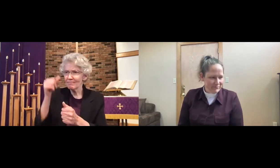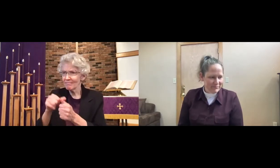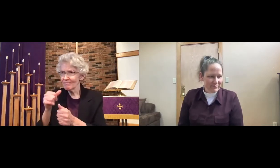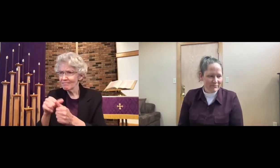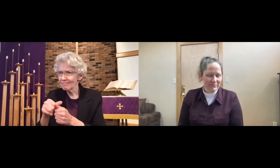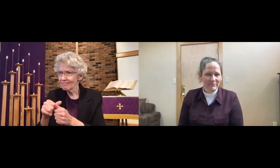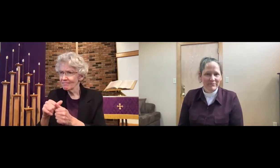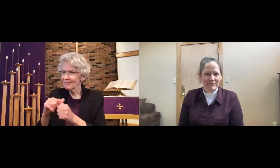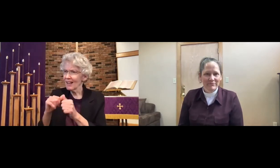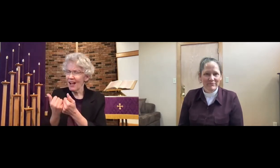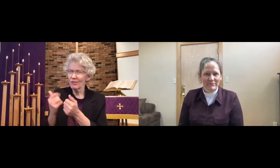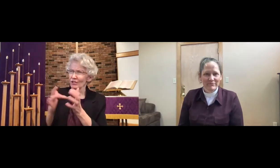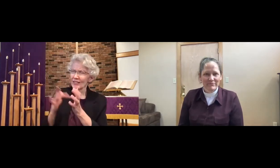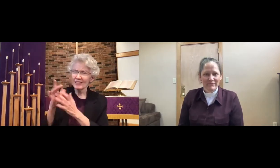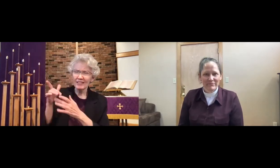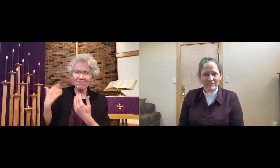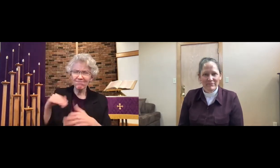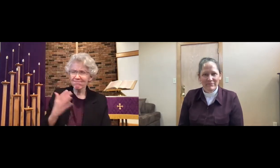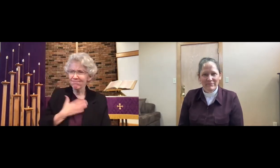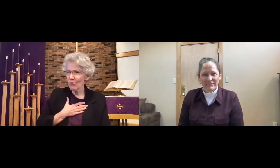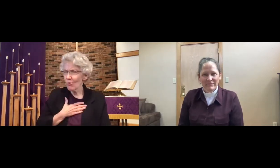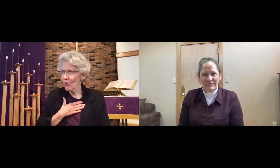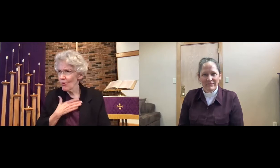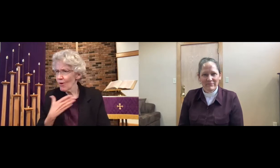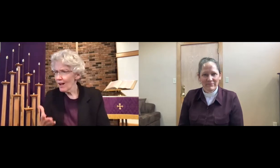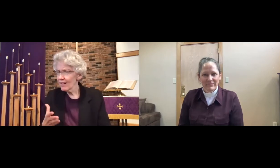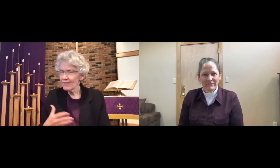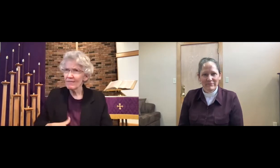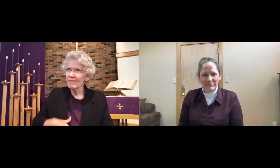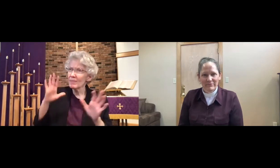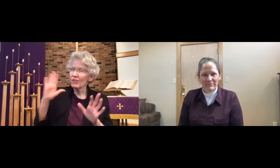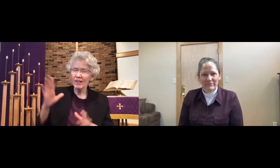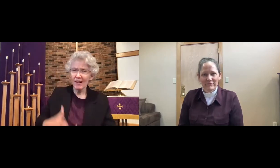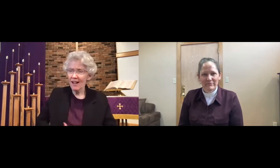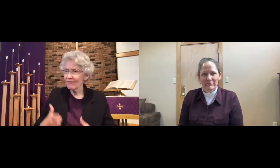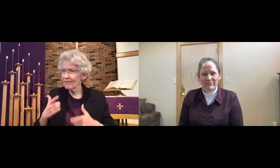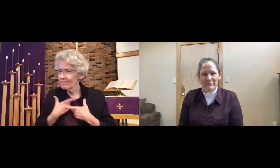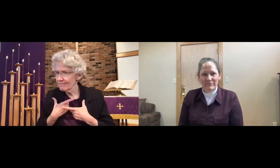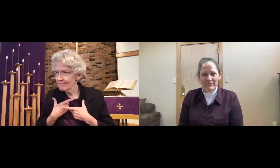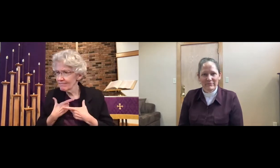And this week, we remember how Jesus was willing to give up his life for us.